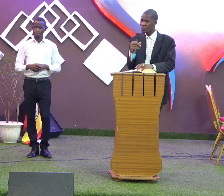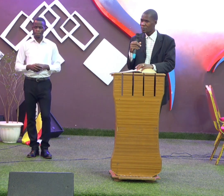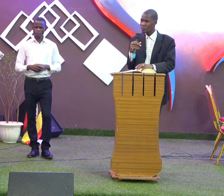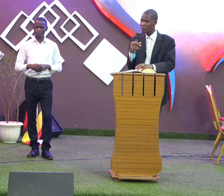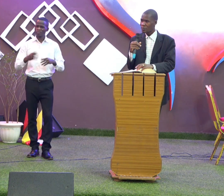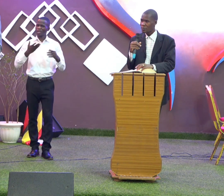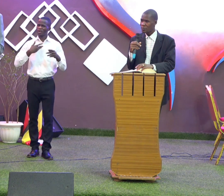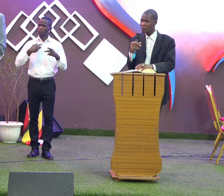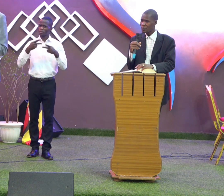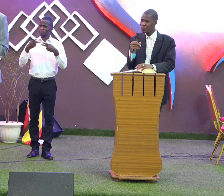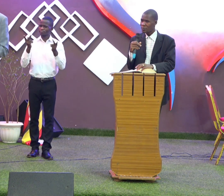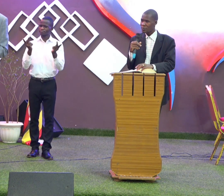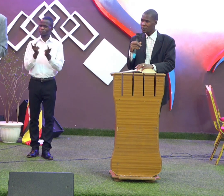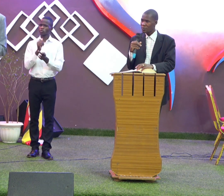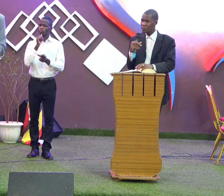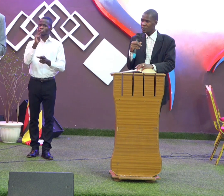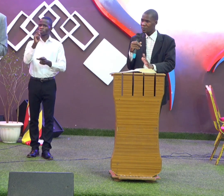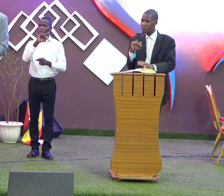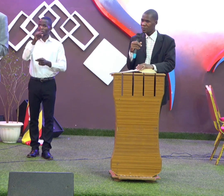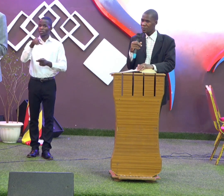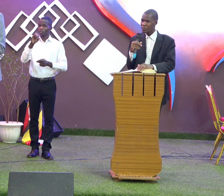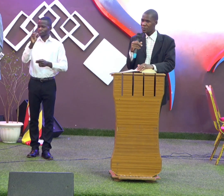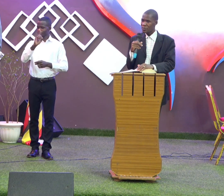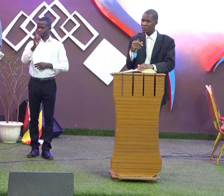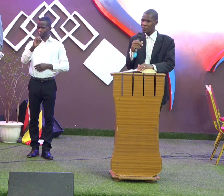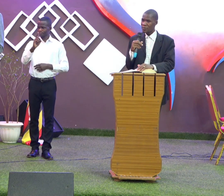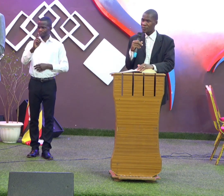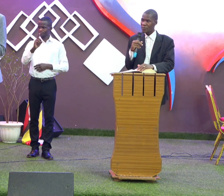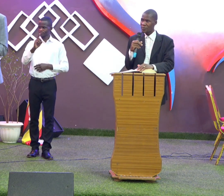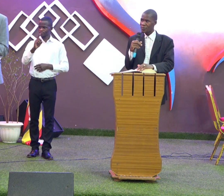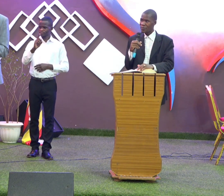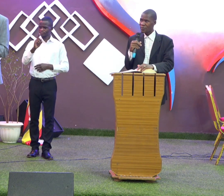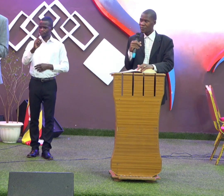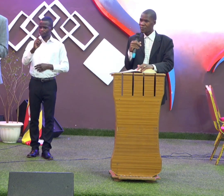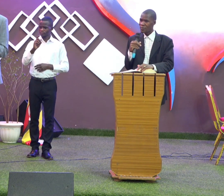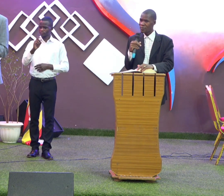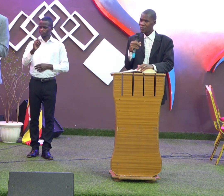Waliwo ekigundi eyo sikazo kazo atobanga okuteri waliwo